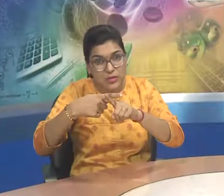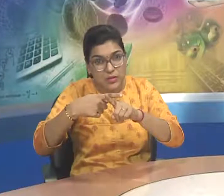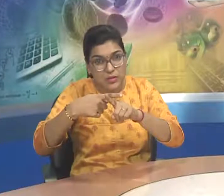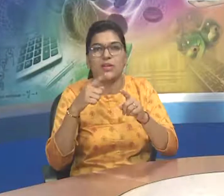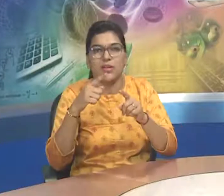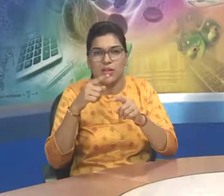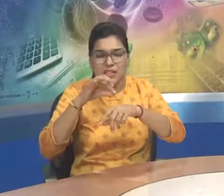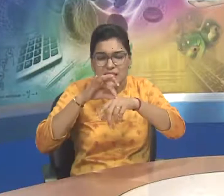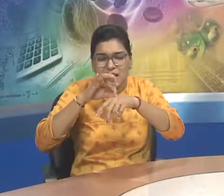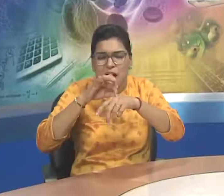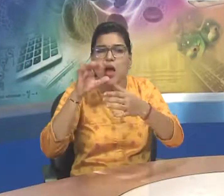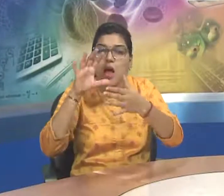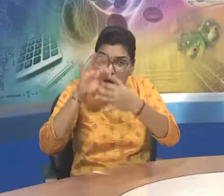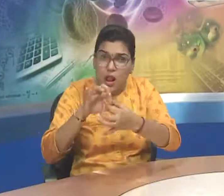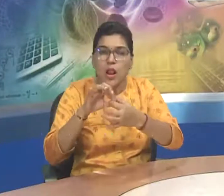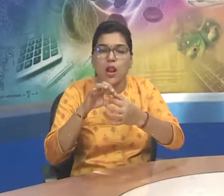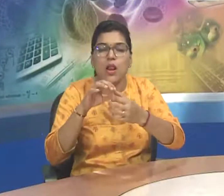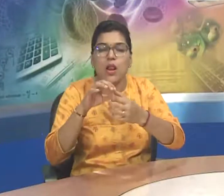His blood was